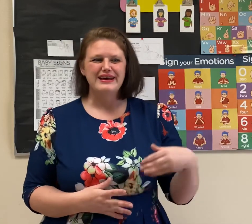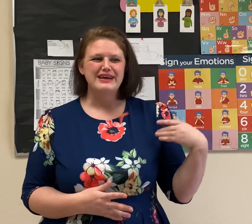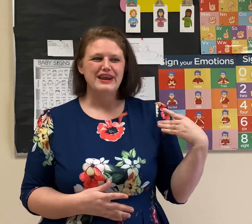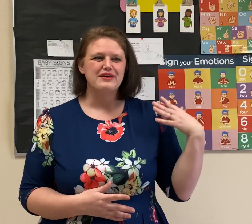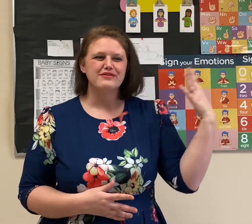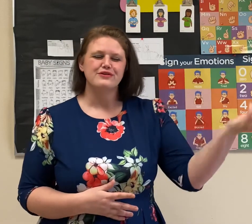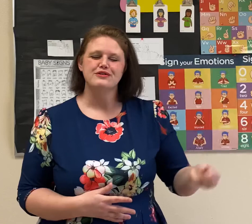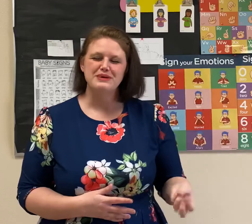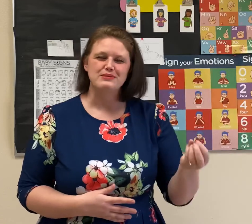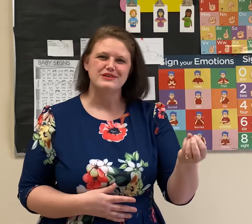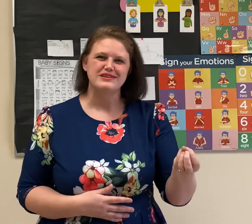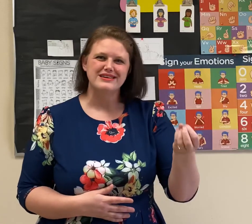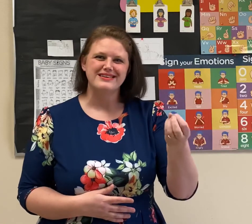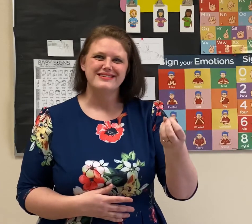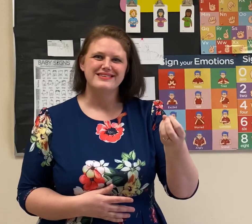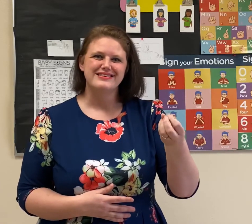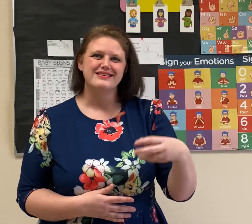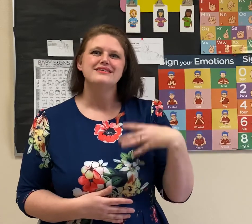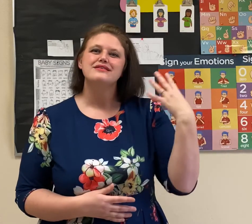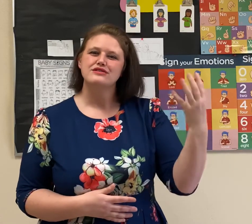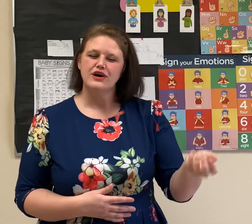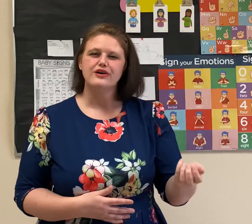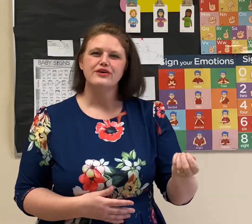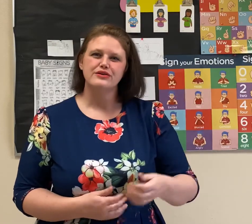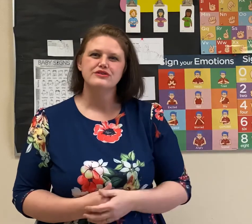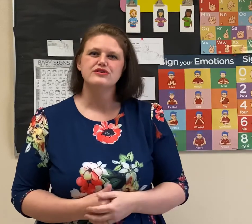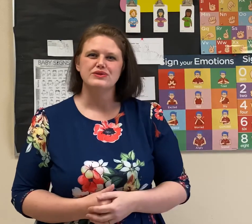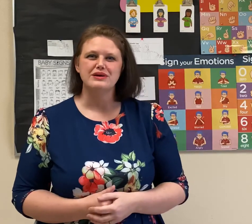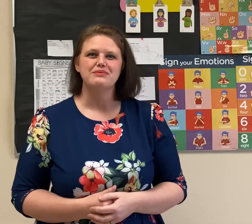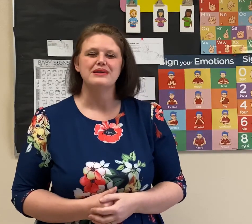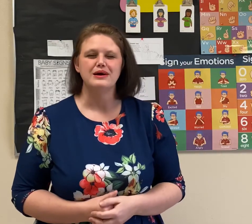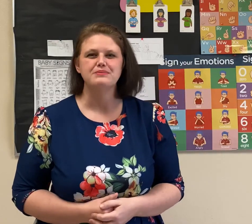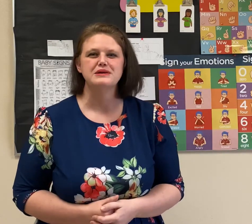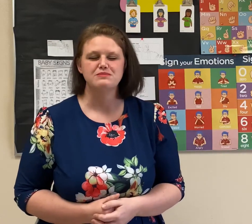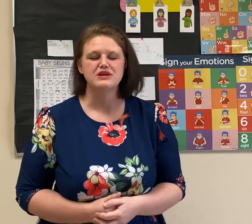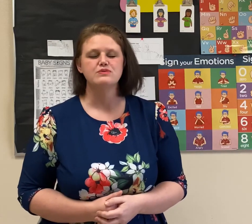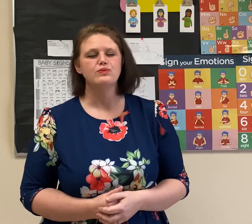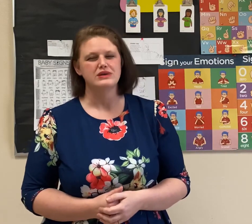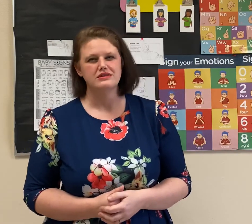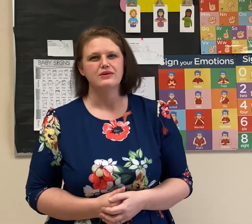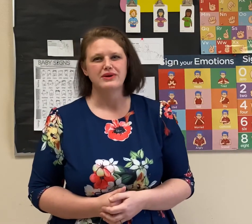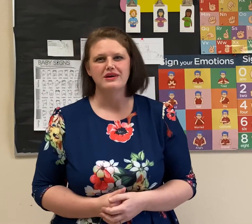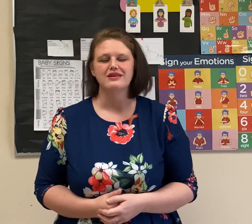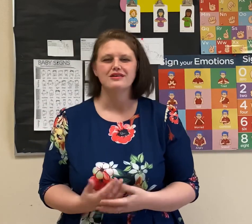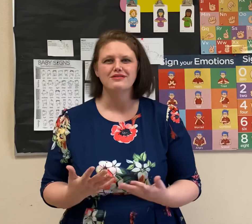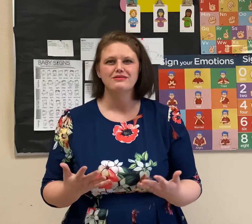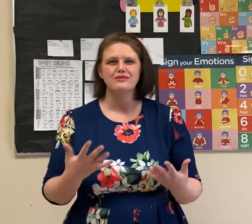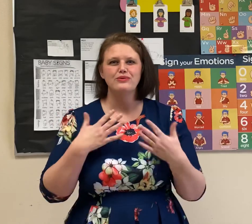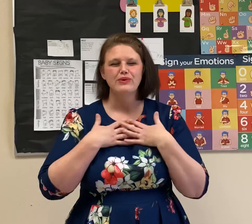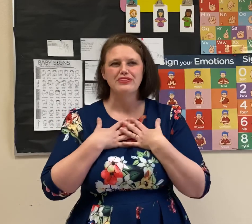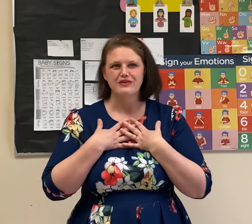I've learned to be able to talk to them and help express what's going on and what they're